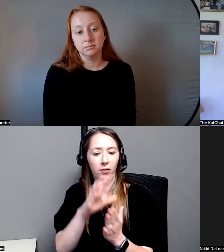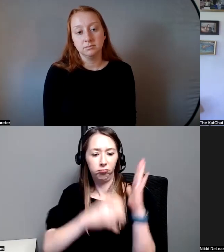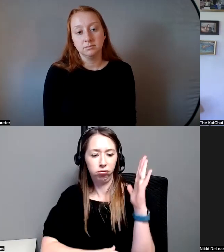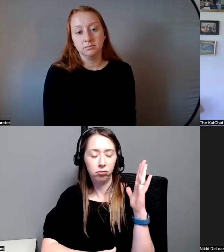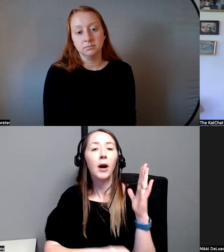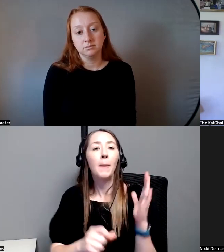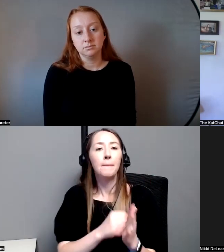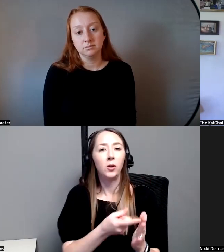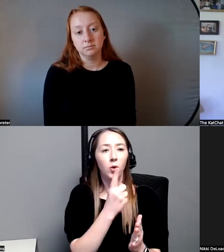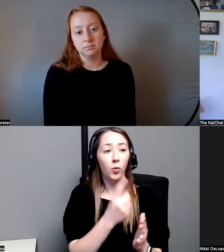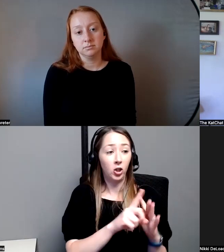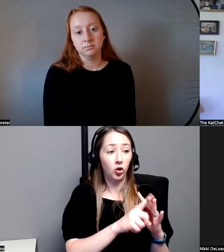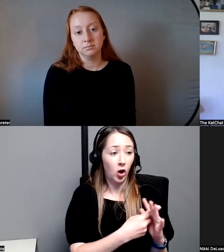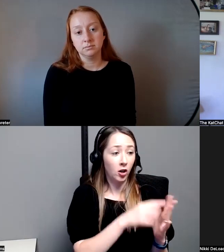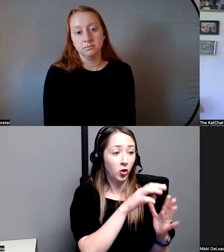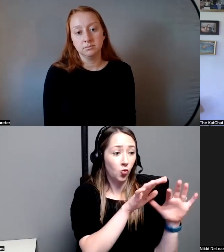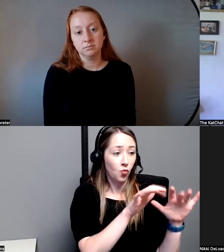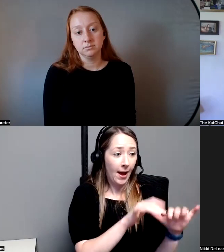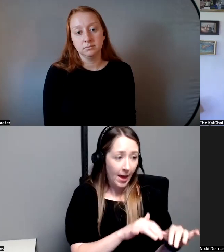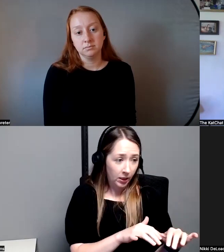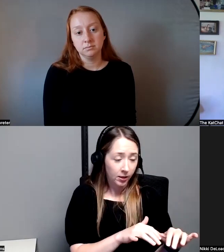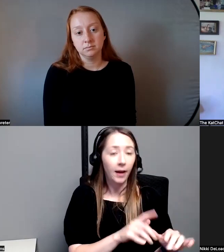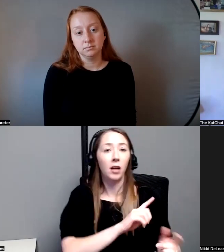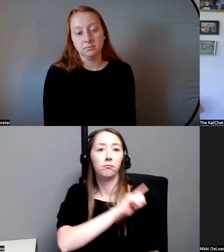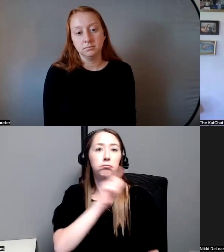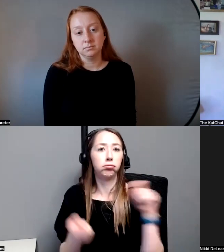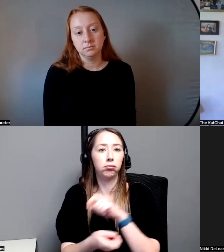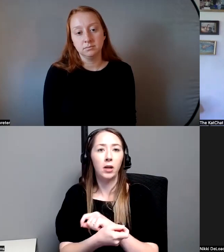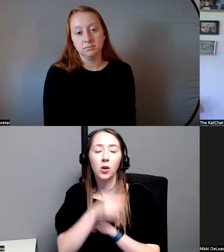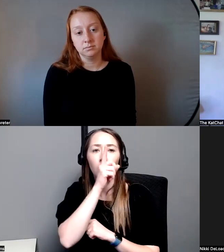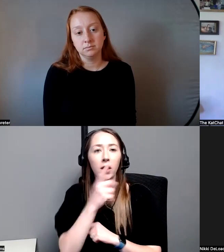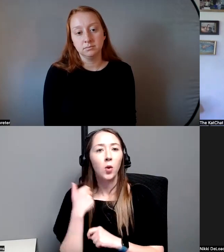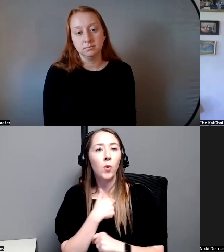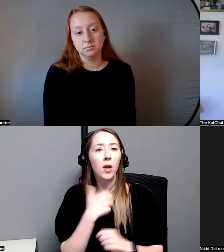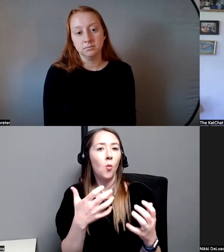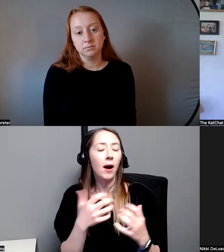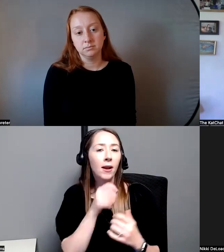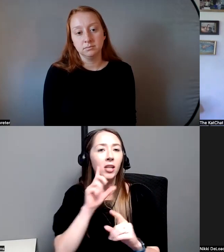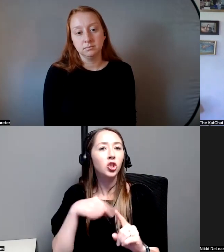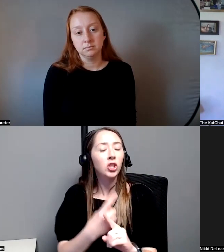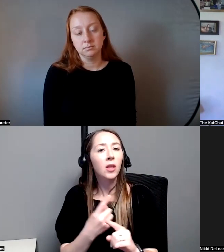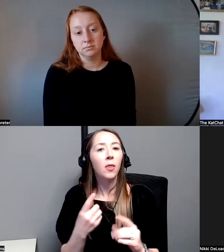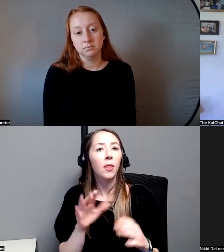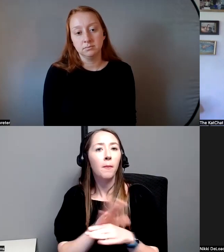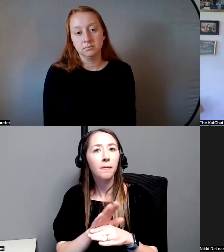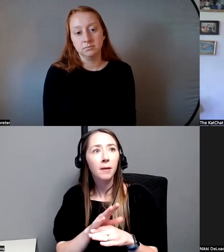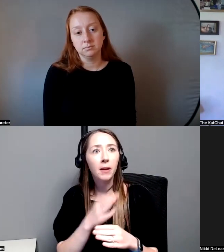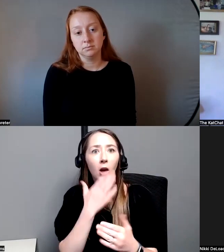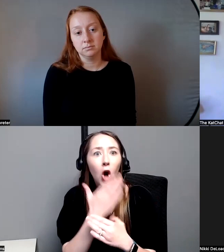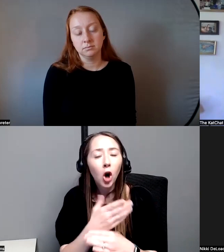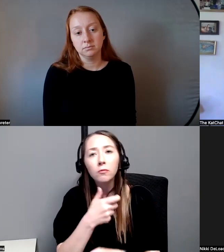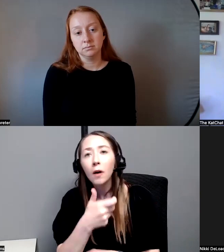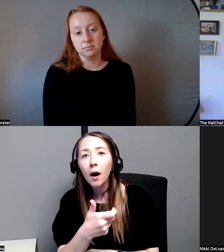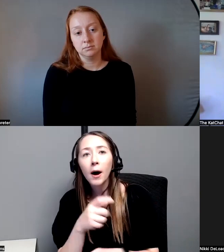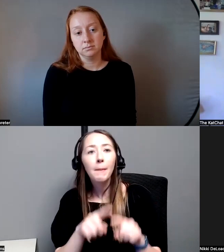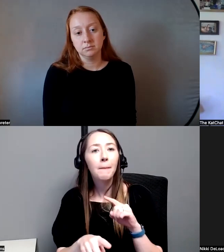rewrite from start to finish because we wanted not just for the movie to be good, in